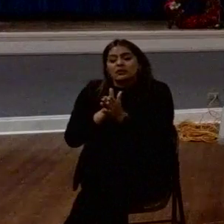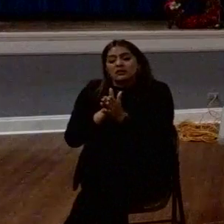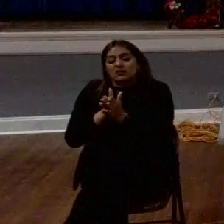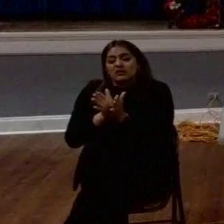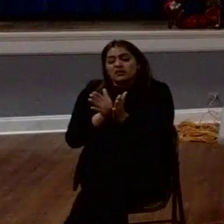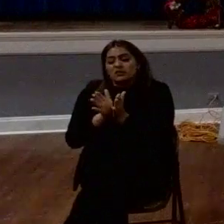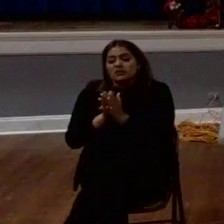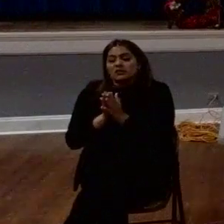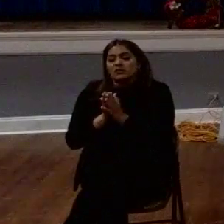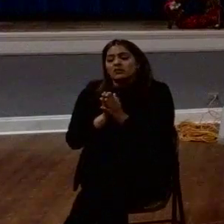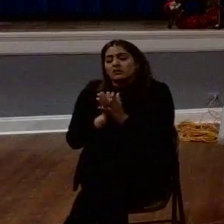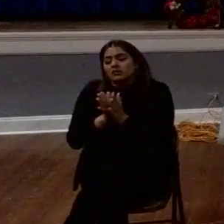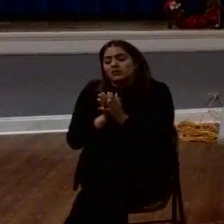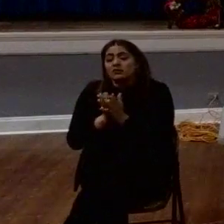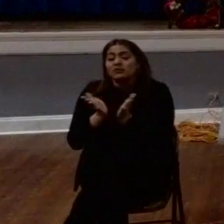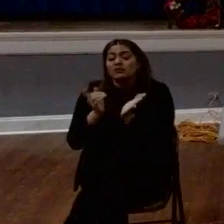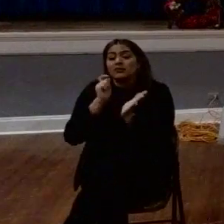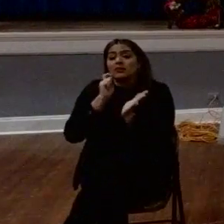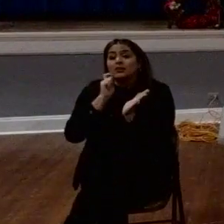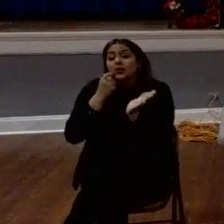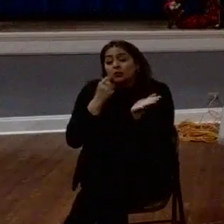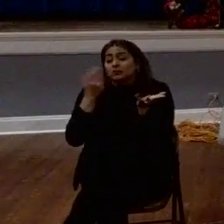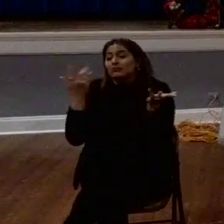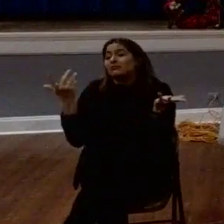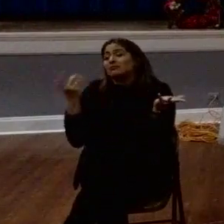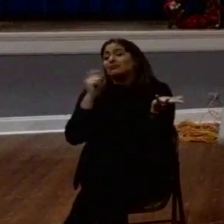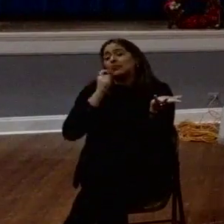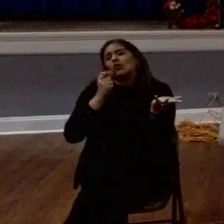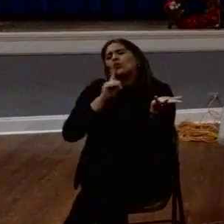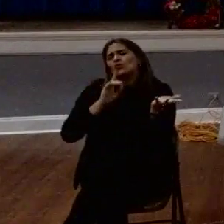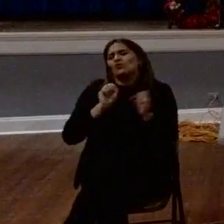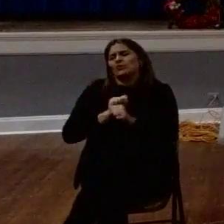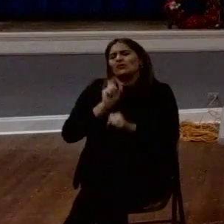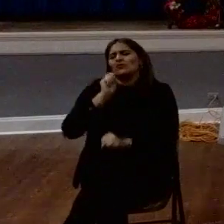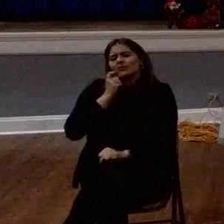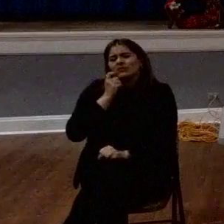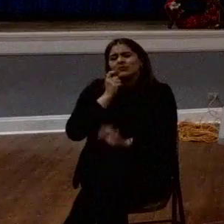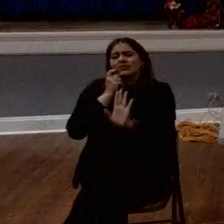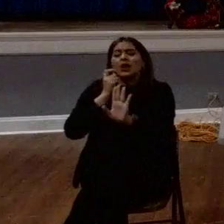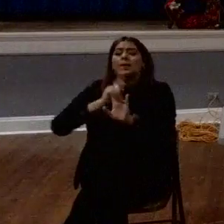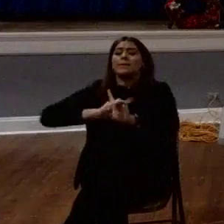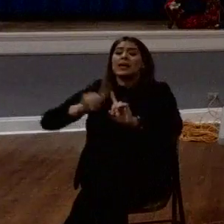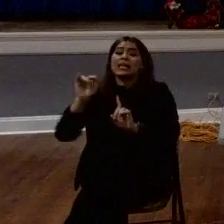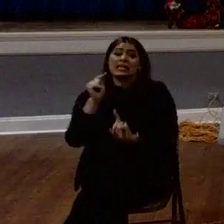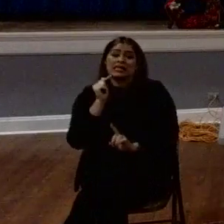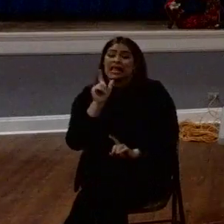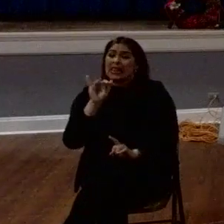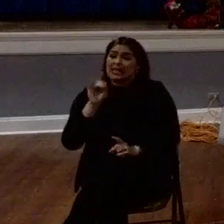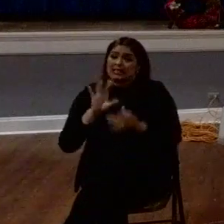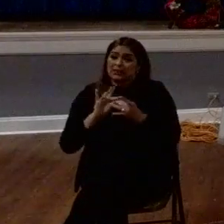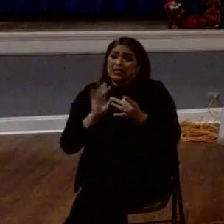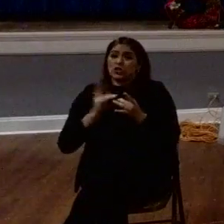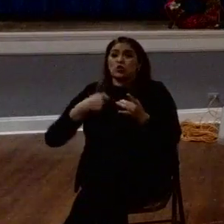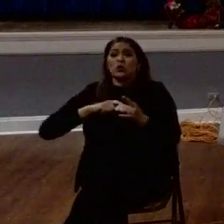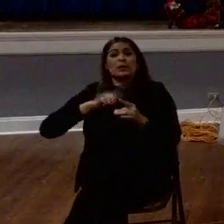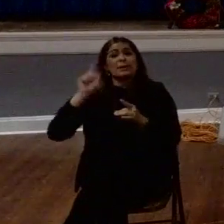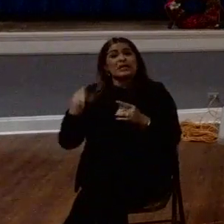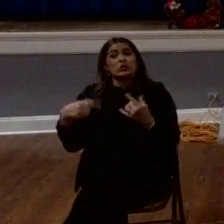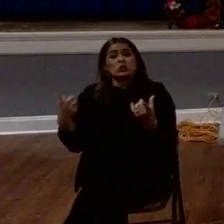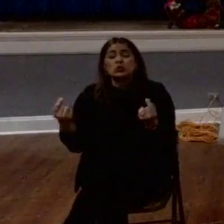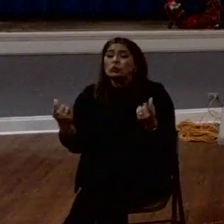it's going to be really cool. I mean, it's going to be really nice. The only thing, like Liz said, we have to go to